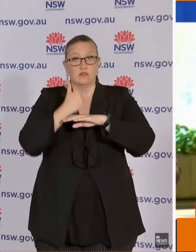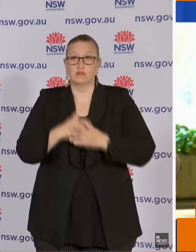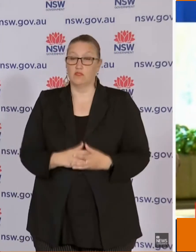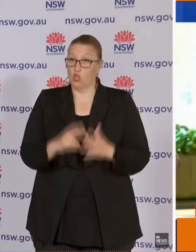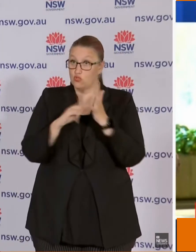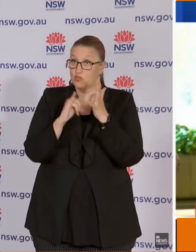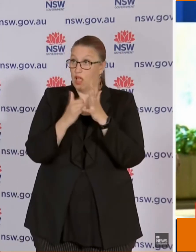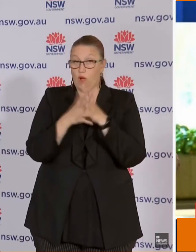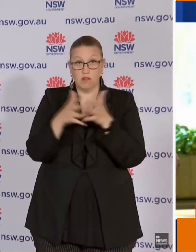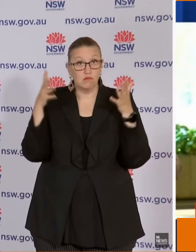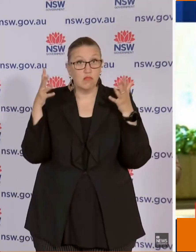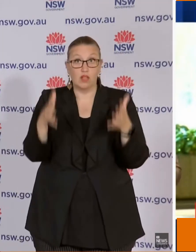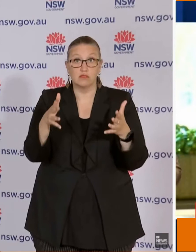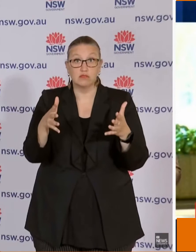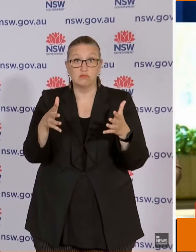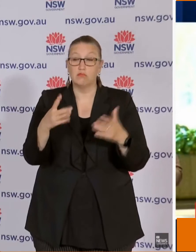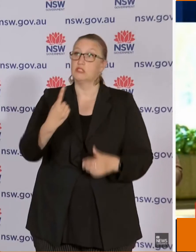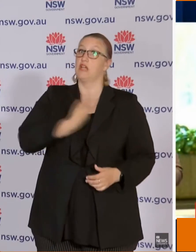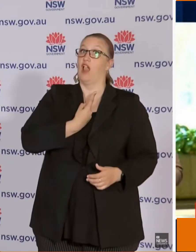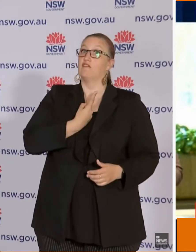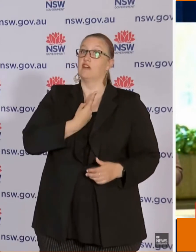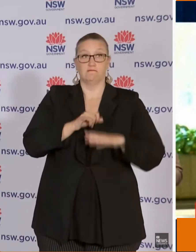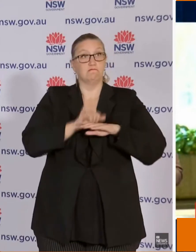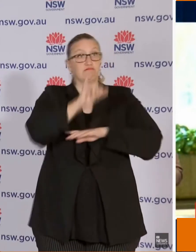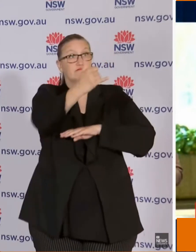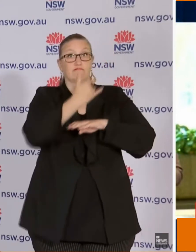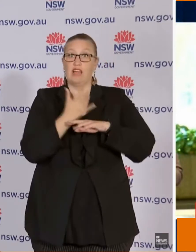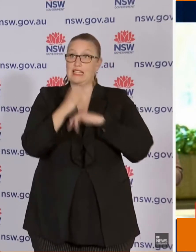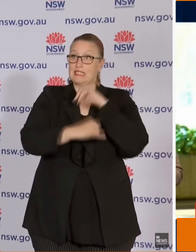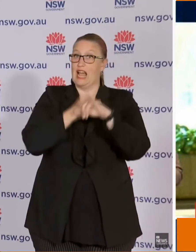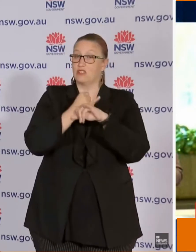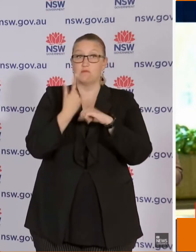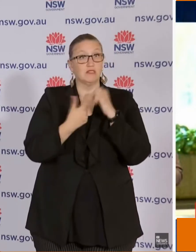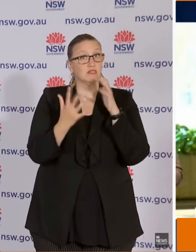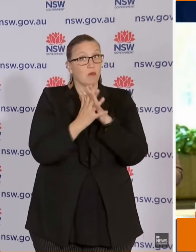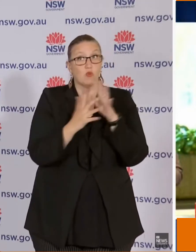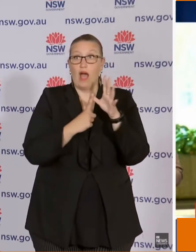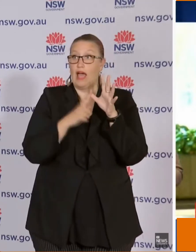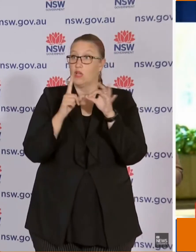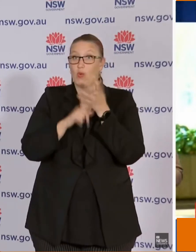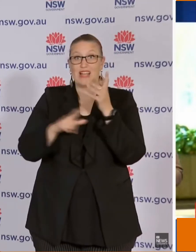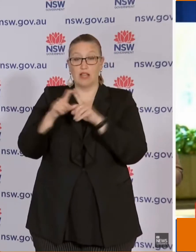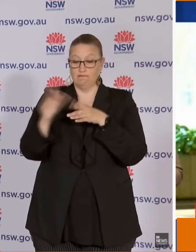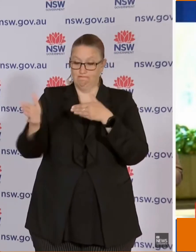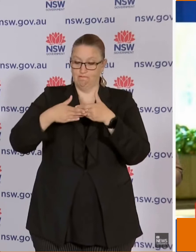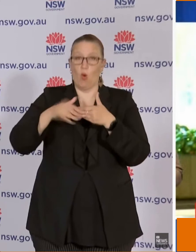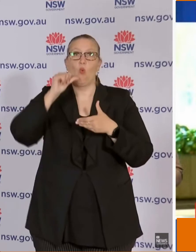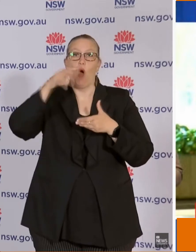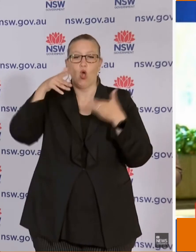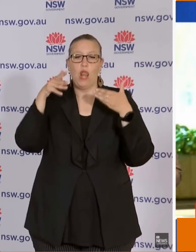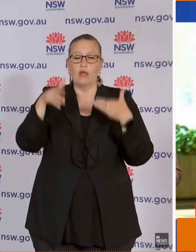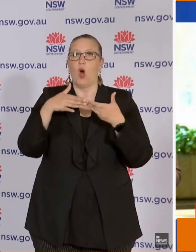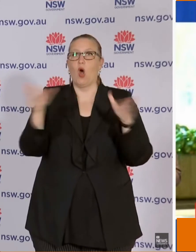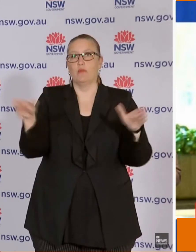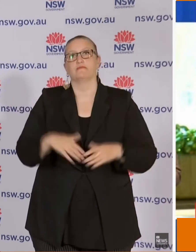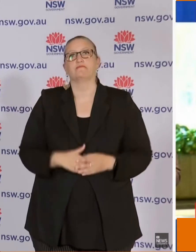could mean being locked out from the rest of the country for a significant period of time? Because WA and Queensland have already said that they will not open the